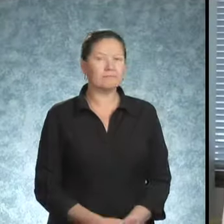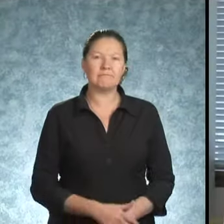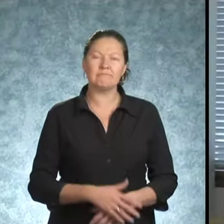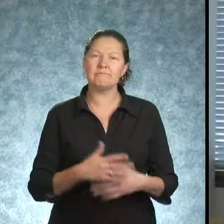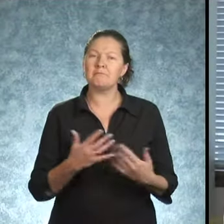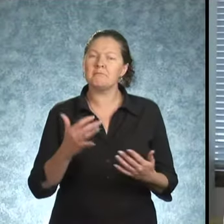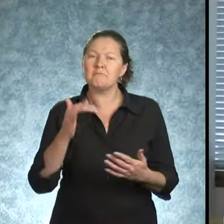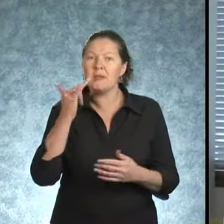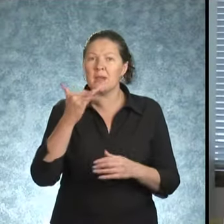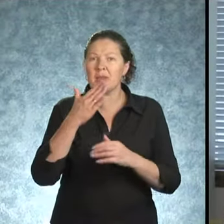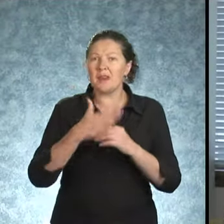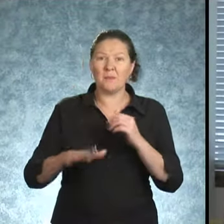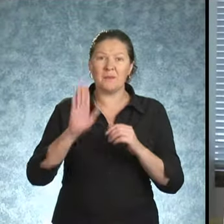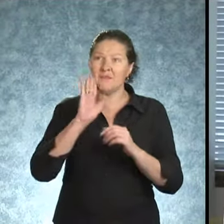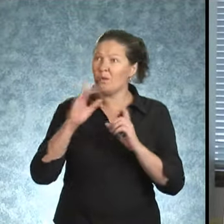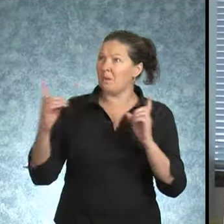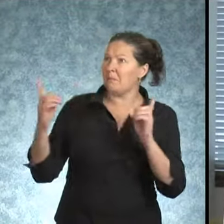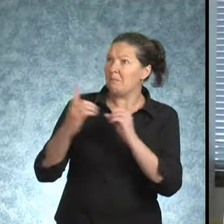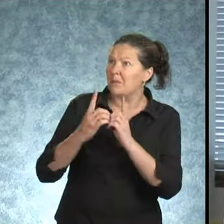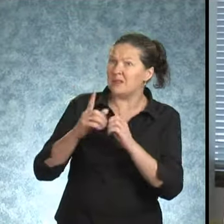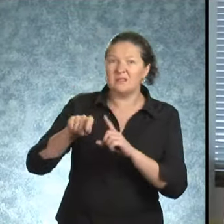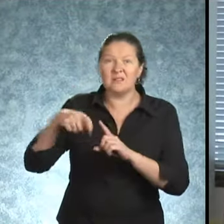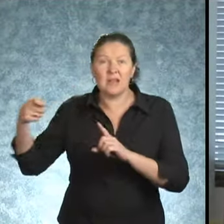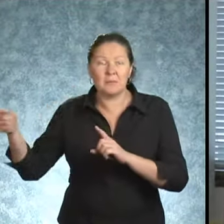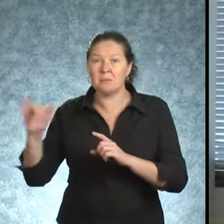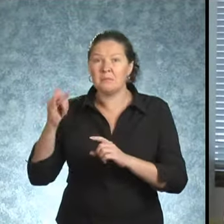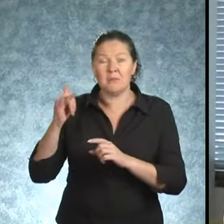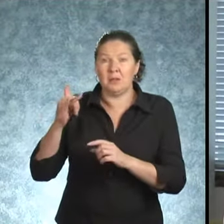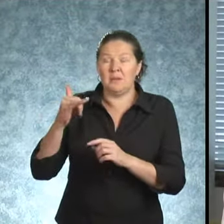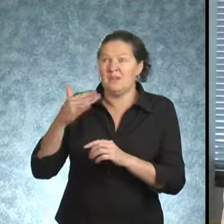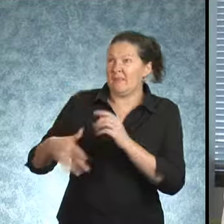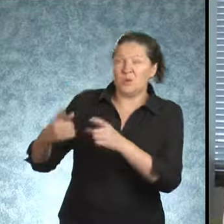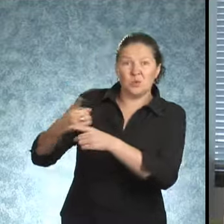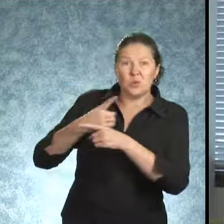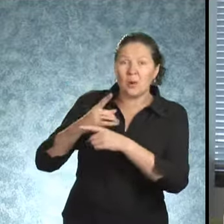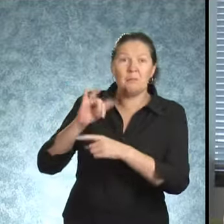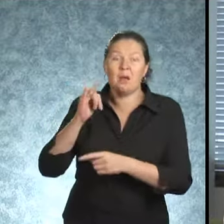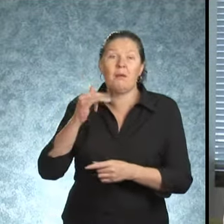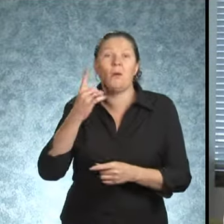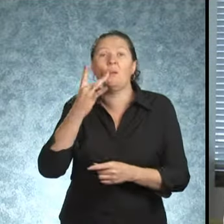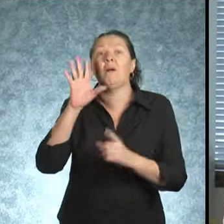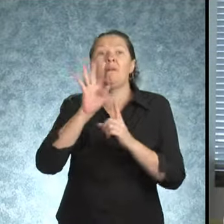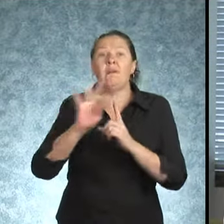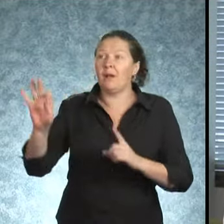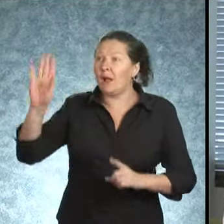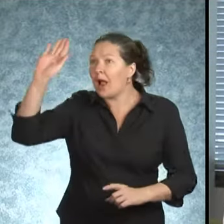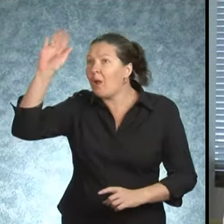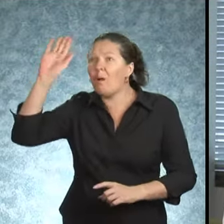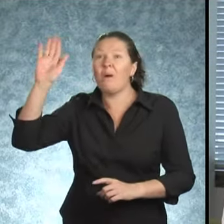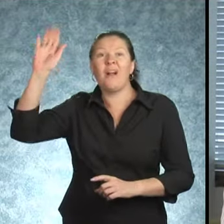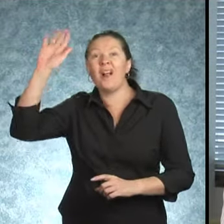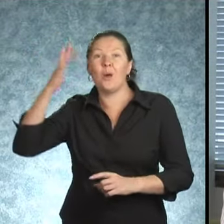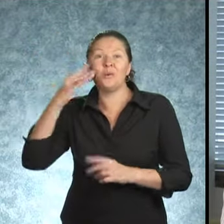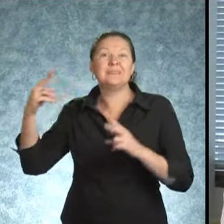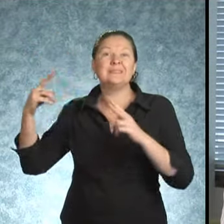If you haven't had any relationship with your neighbour, you don't really talk to one another, you might occasionally just do the hello in the